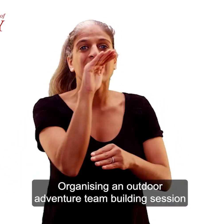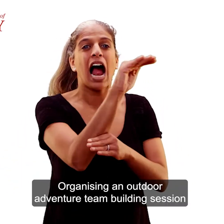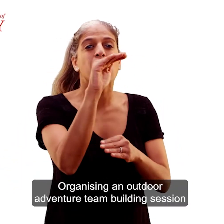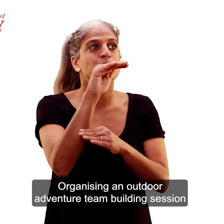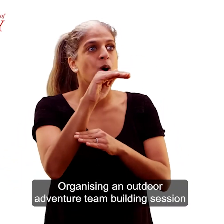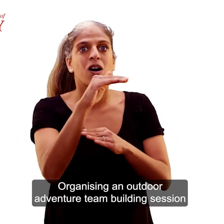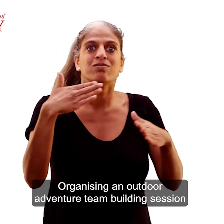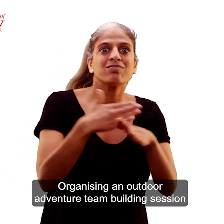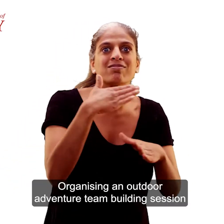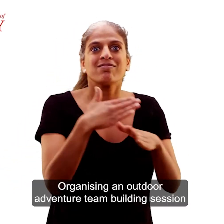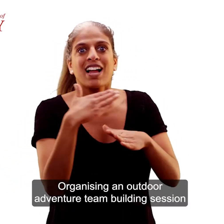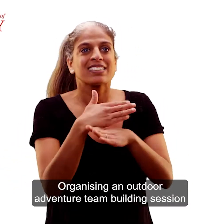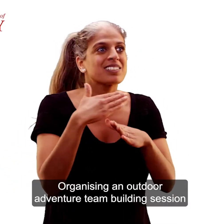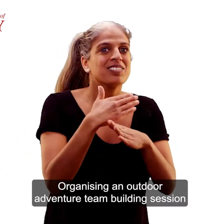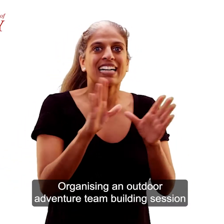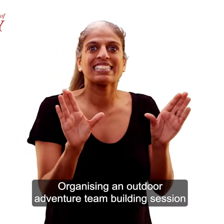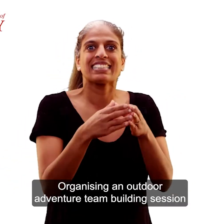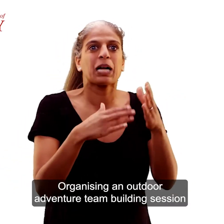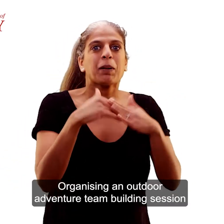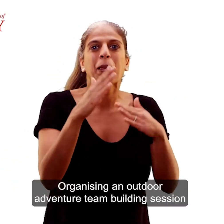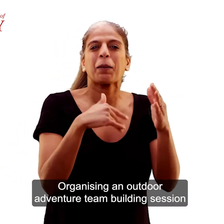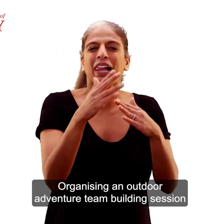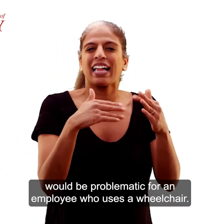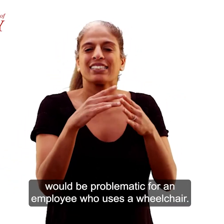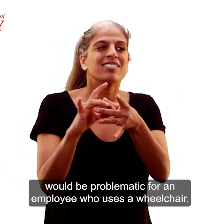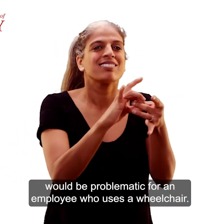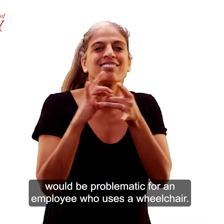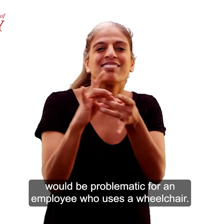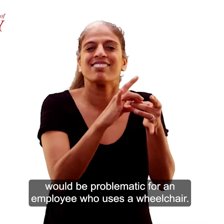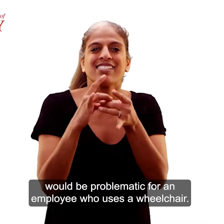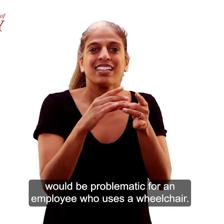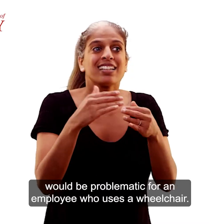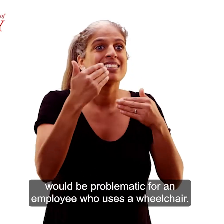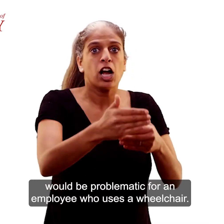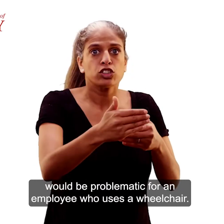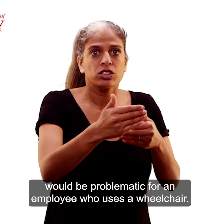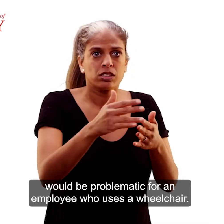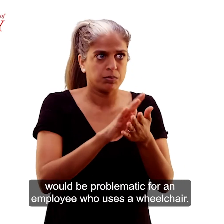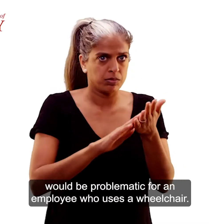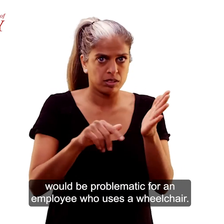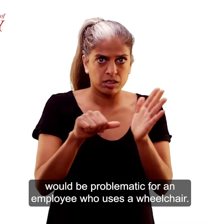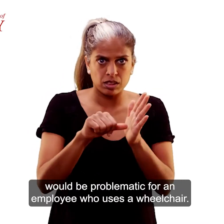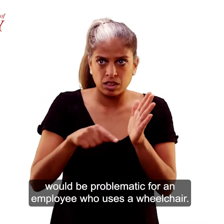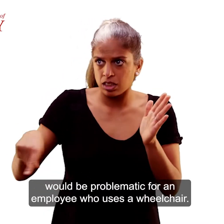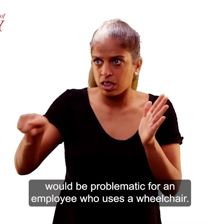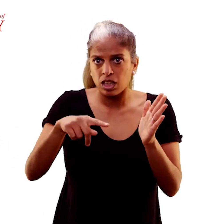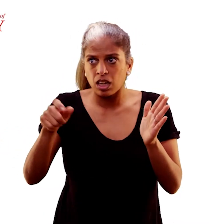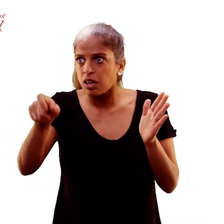Organising an outdoor adventure team building session would be problematic for an employee who uses a wheelchair.